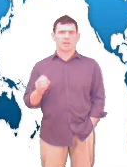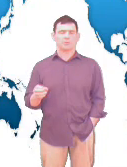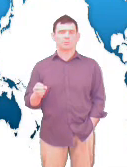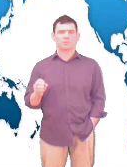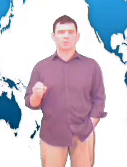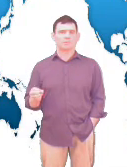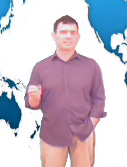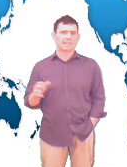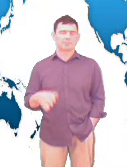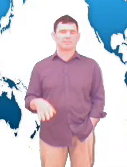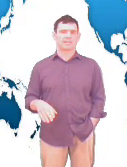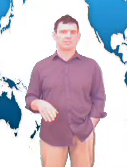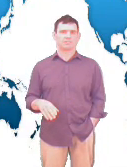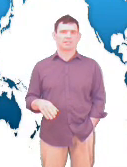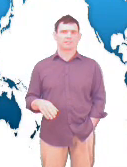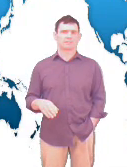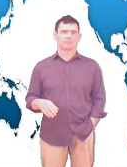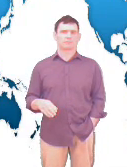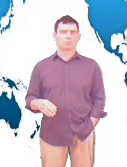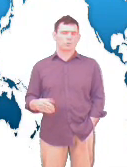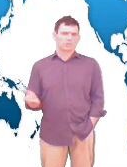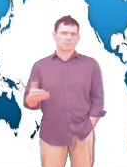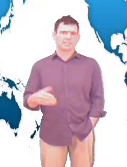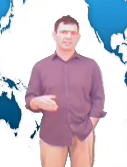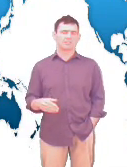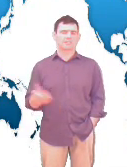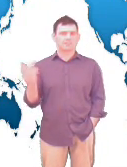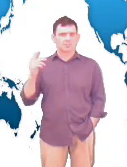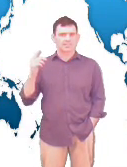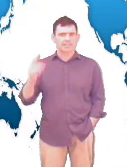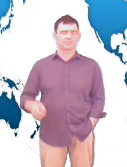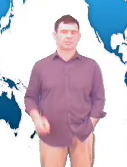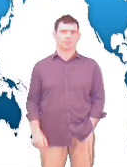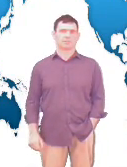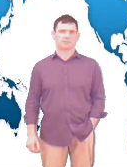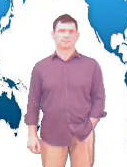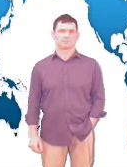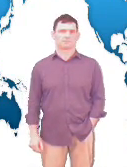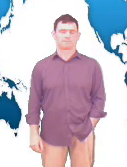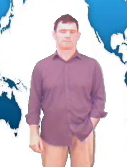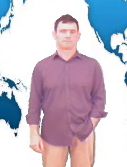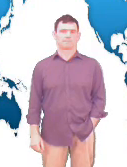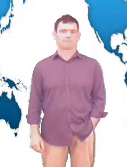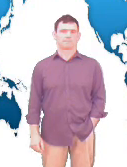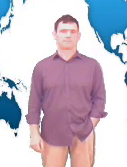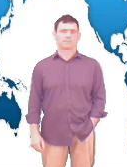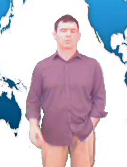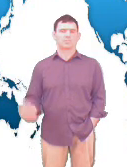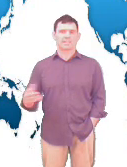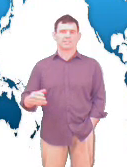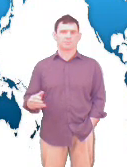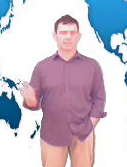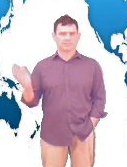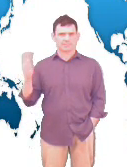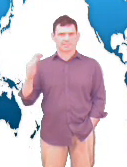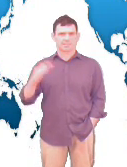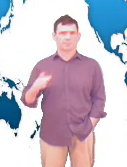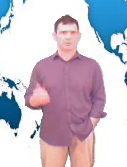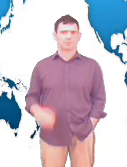how you would normally sabotage that. What you would say to yourself, yourselves, talk. Those negative beliefs that stop you in